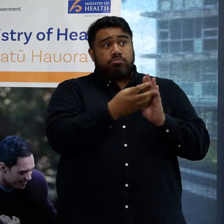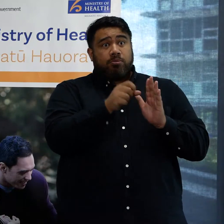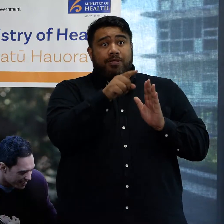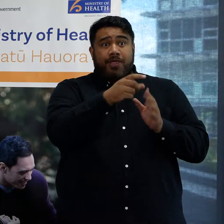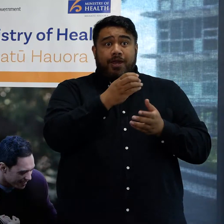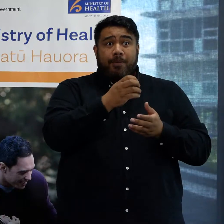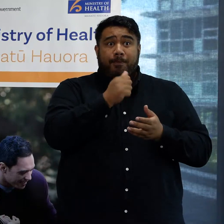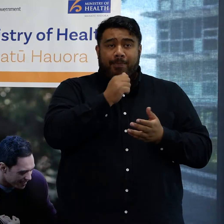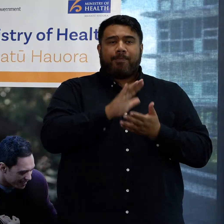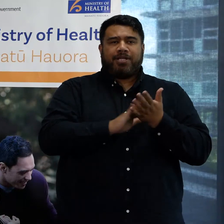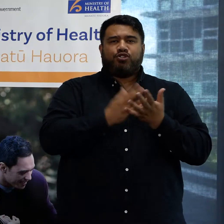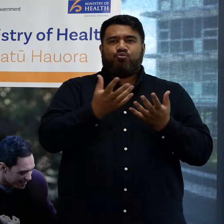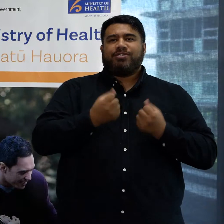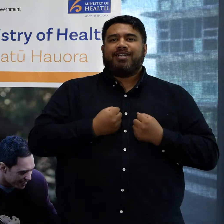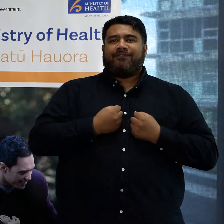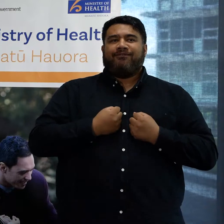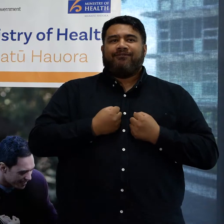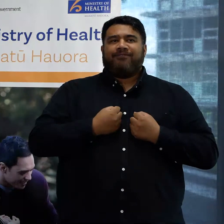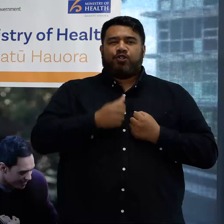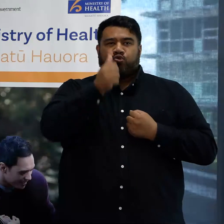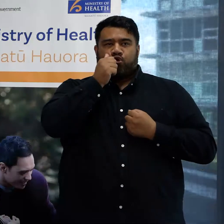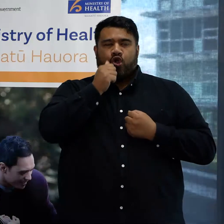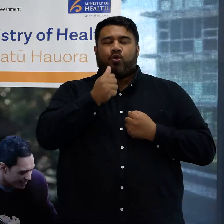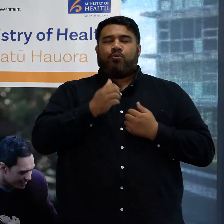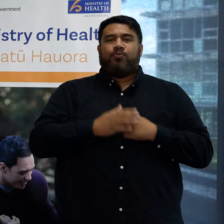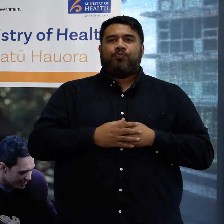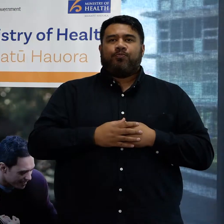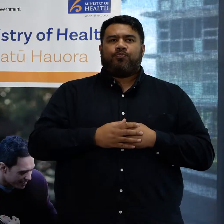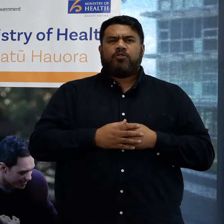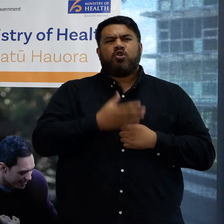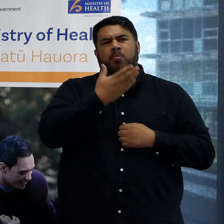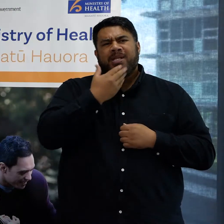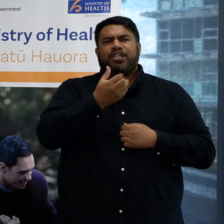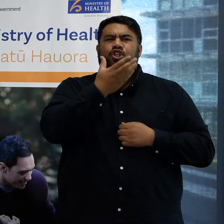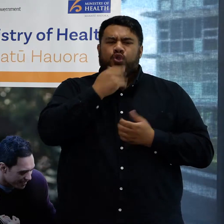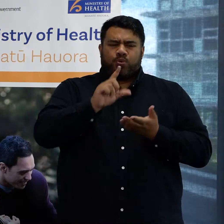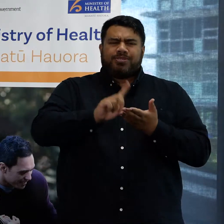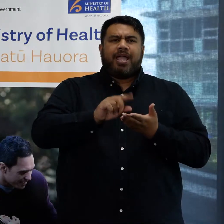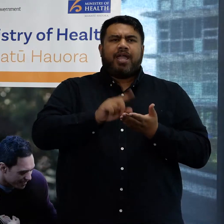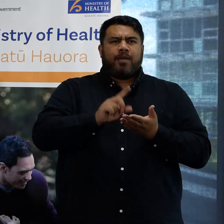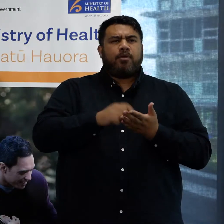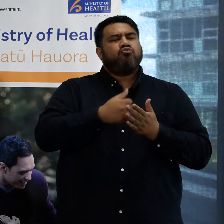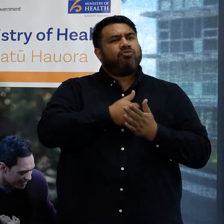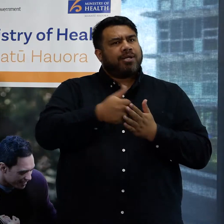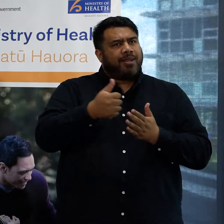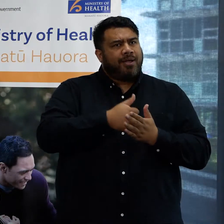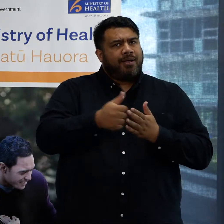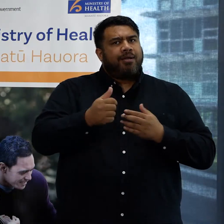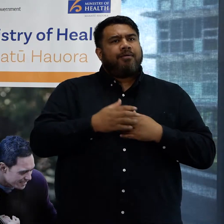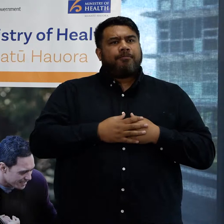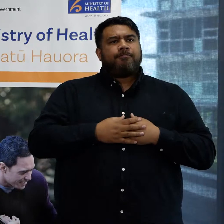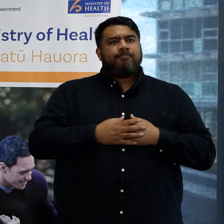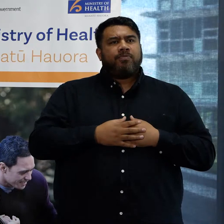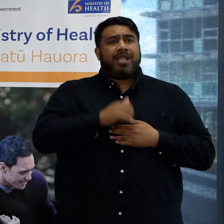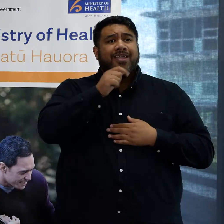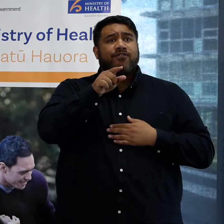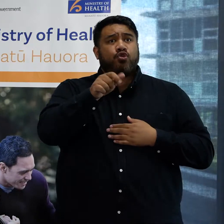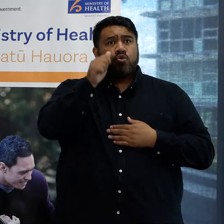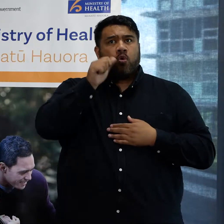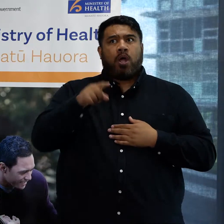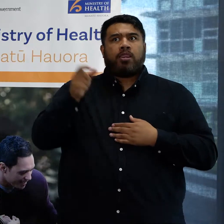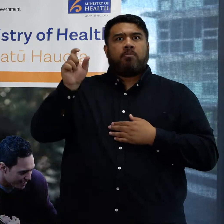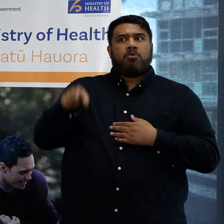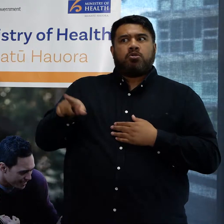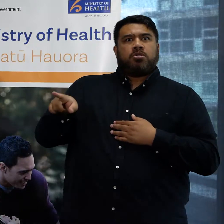notification. So please keep the app with you and use it. And getting in touch with people quickly who may have been exposed